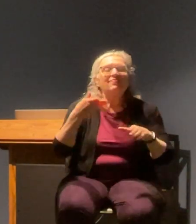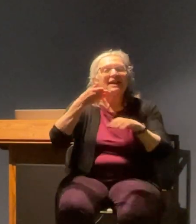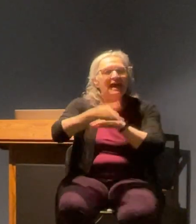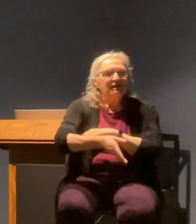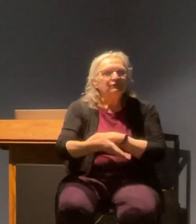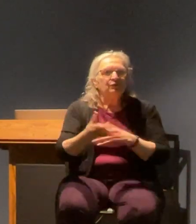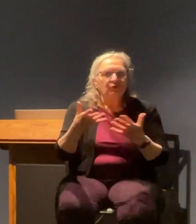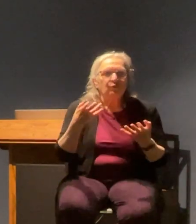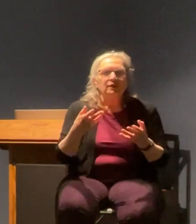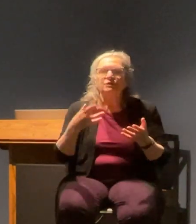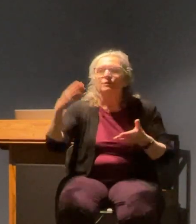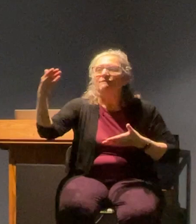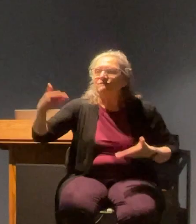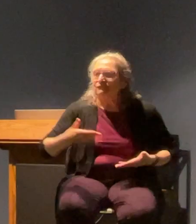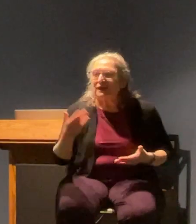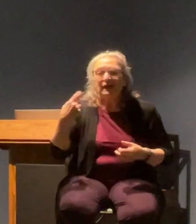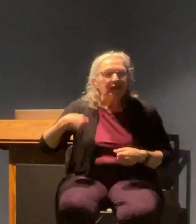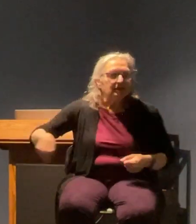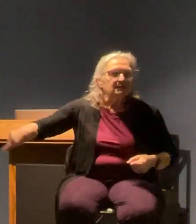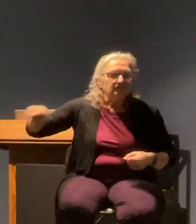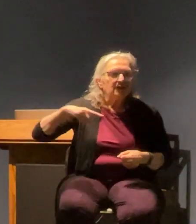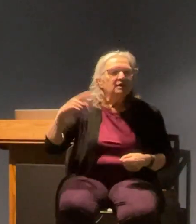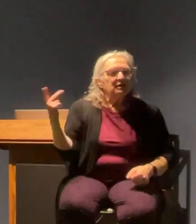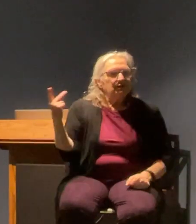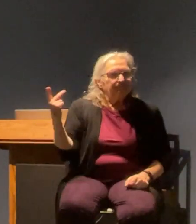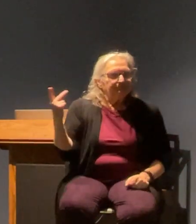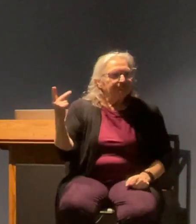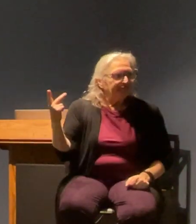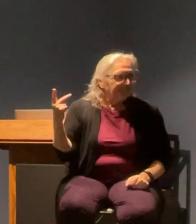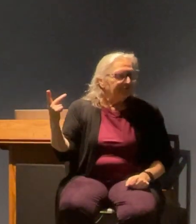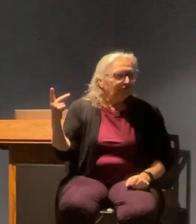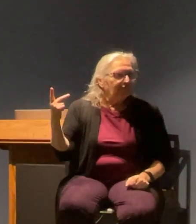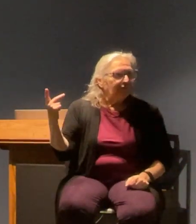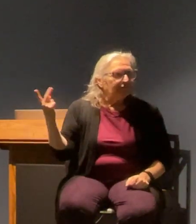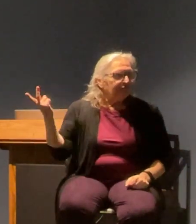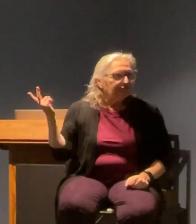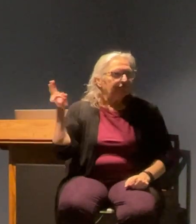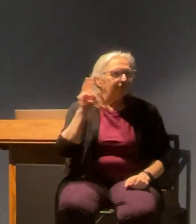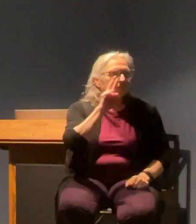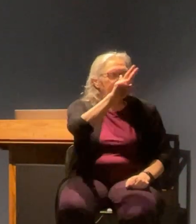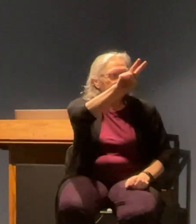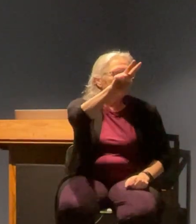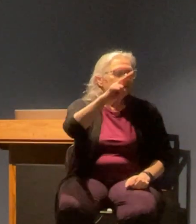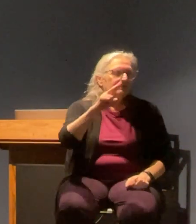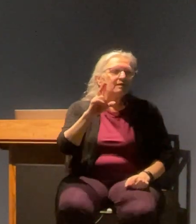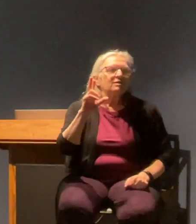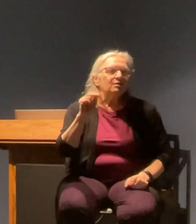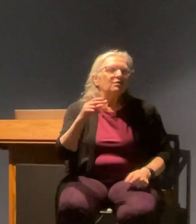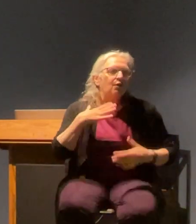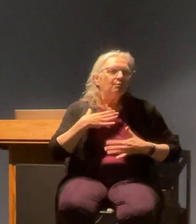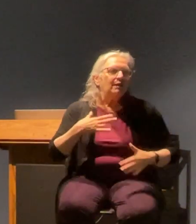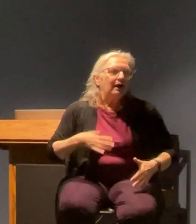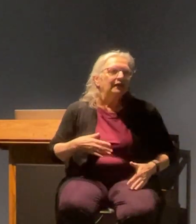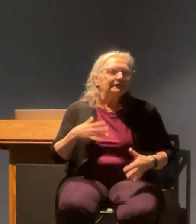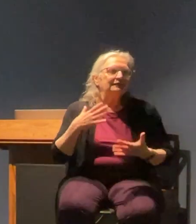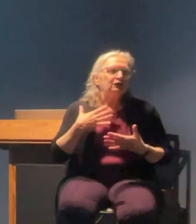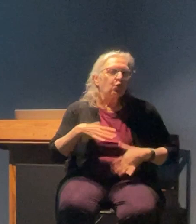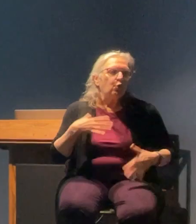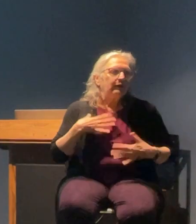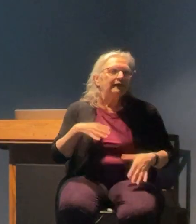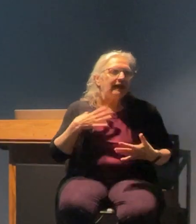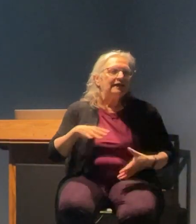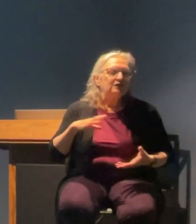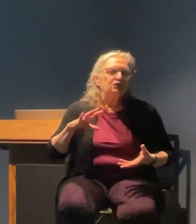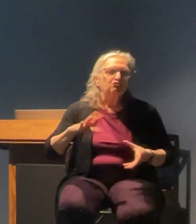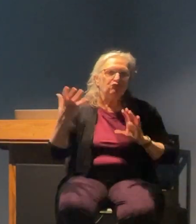to do is invite everyone to join Jonathan and myself over in No Bodies, Clothing as Disruptor, and we're going to continue